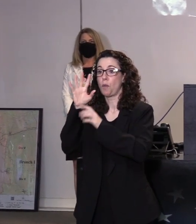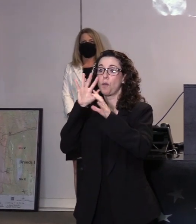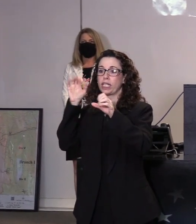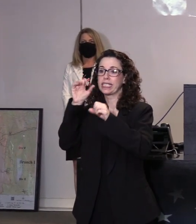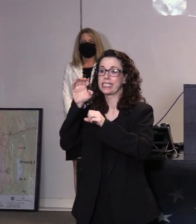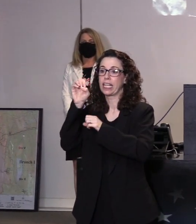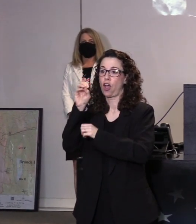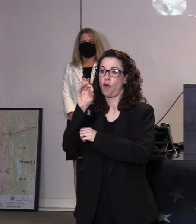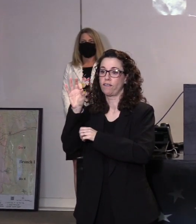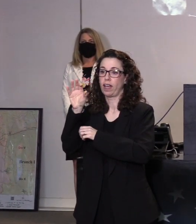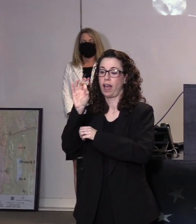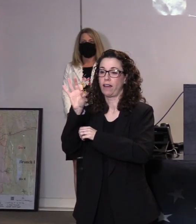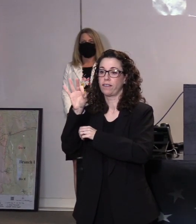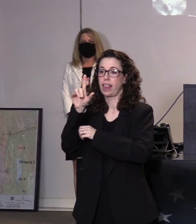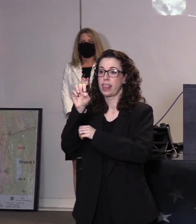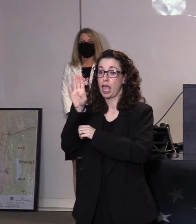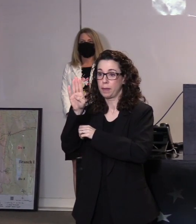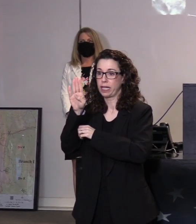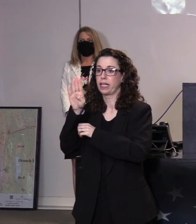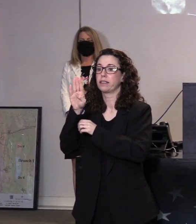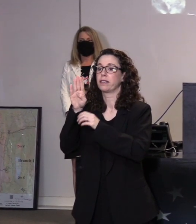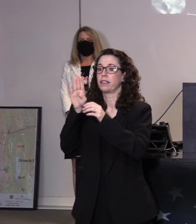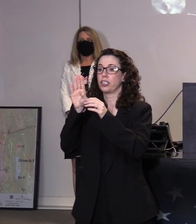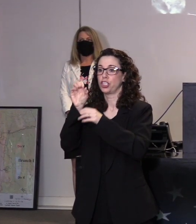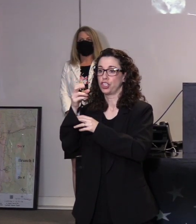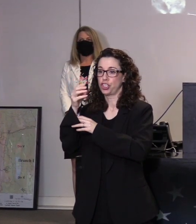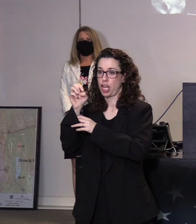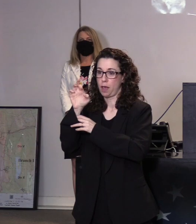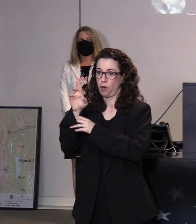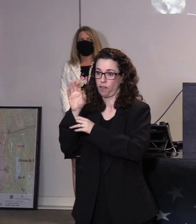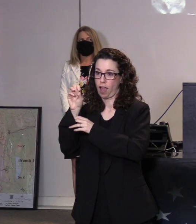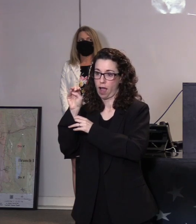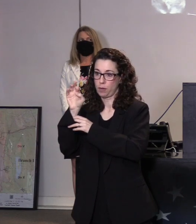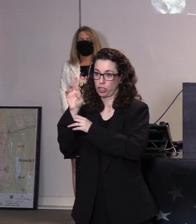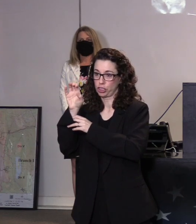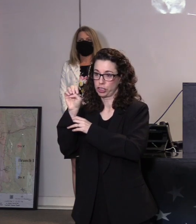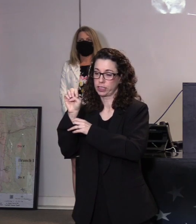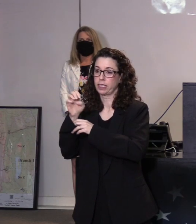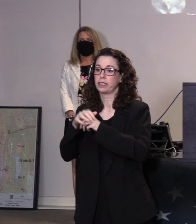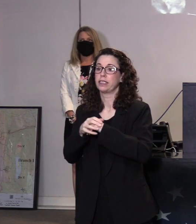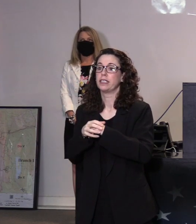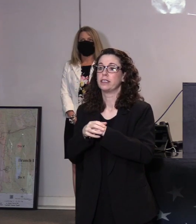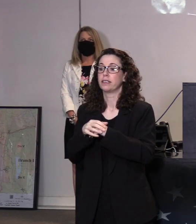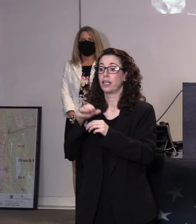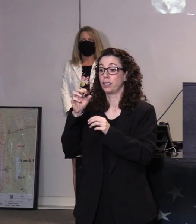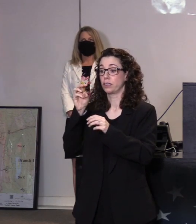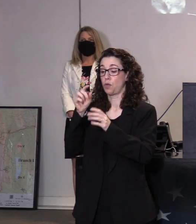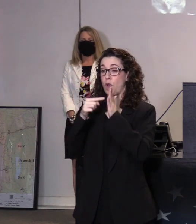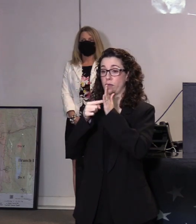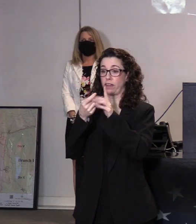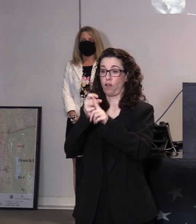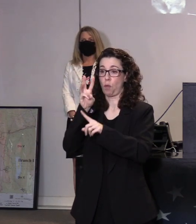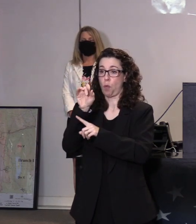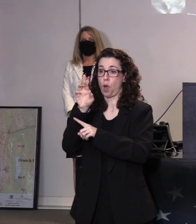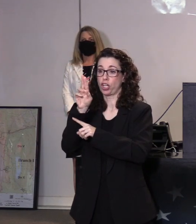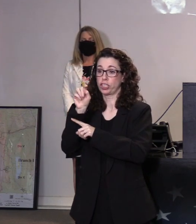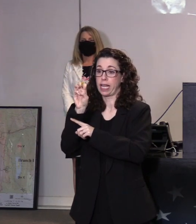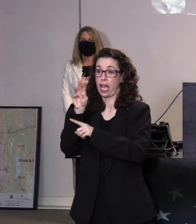Lebanon Wilson County Chamber of Commerce, and representing Watertown, she had to step out, was Kathy McCook.